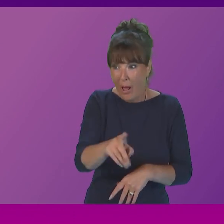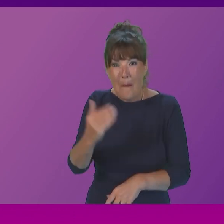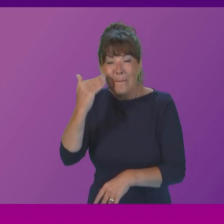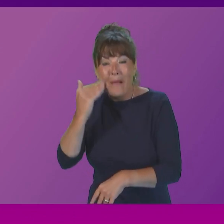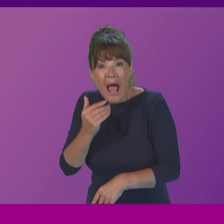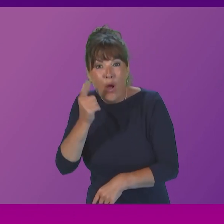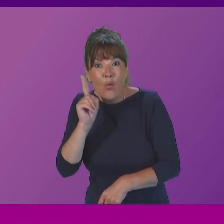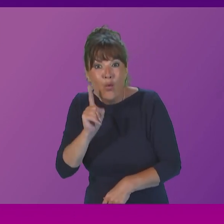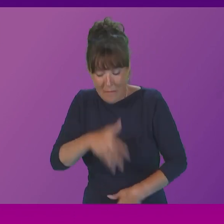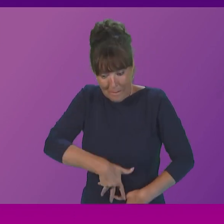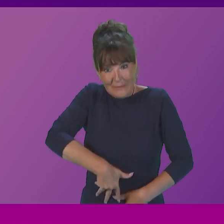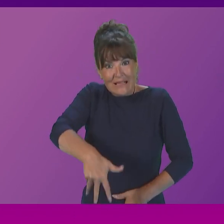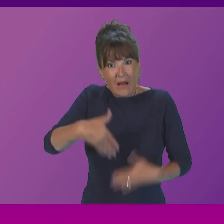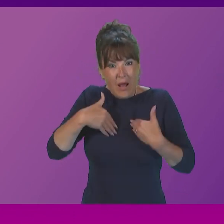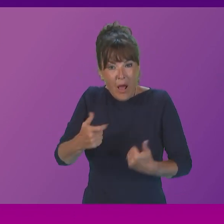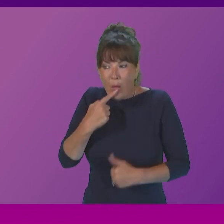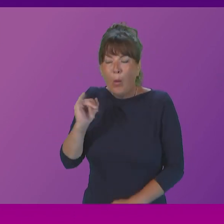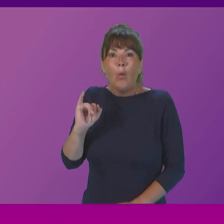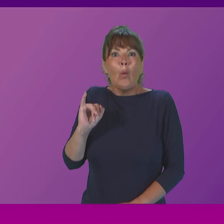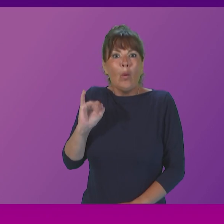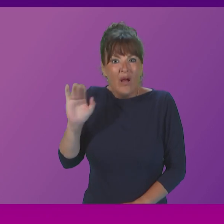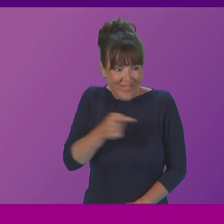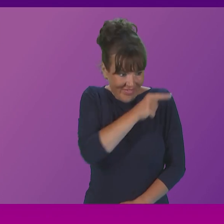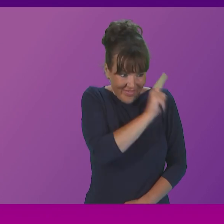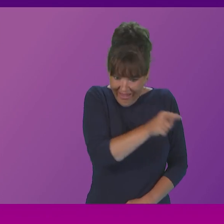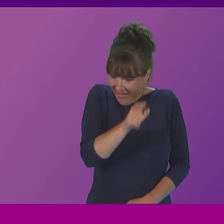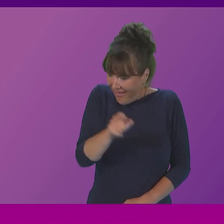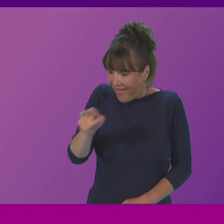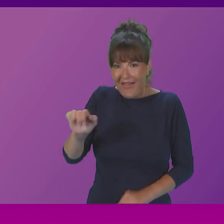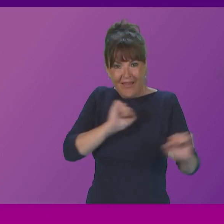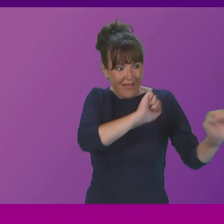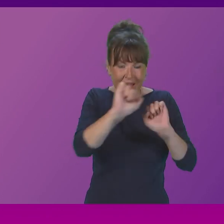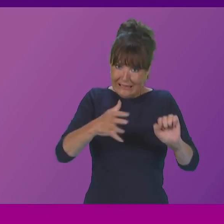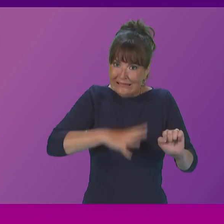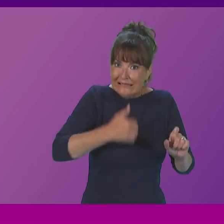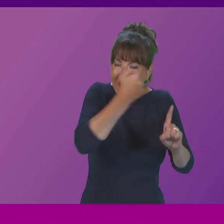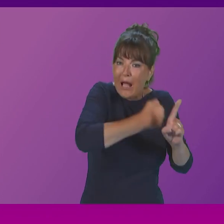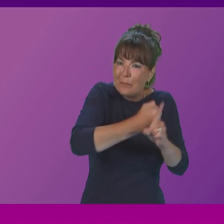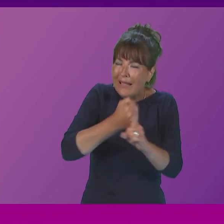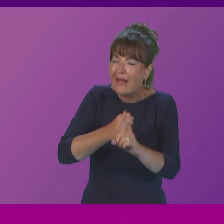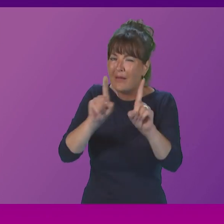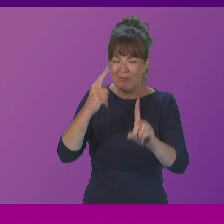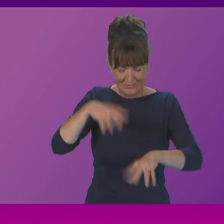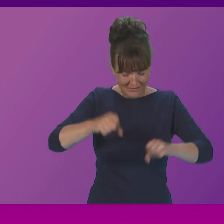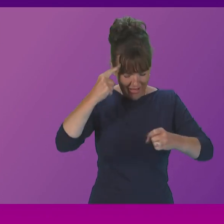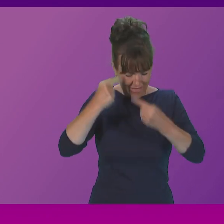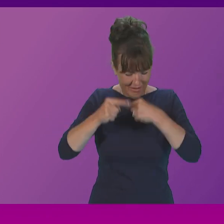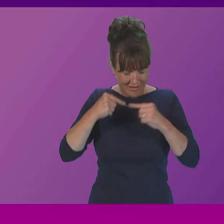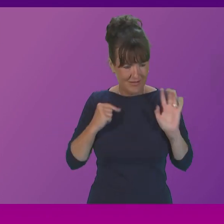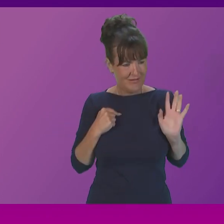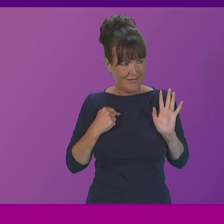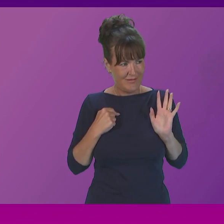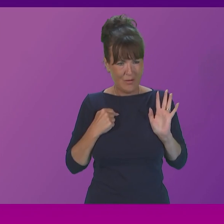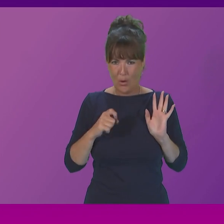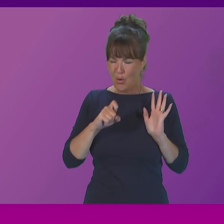for example. All of these issues require space, they require campaigning. But we started thinking about who is it we'd be